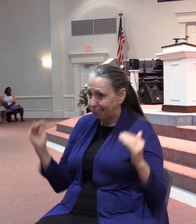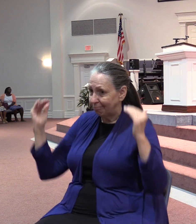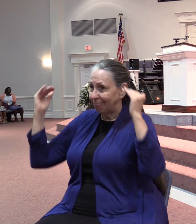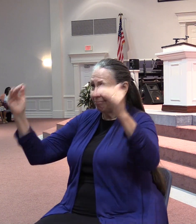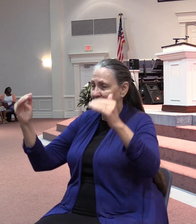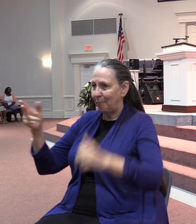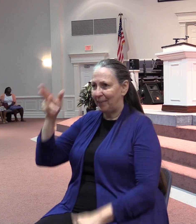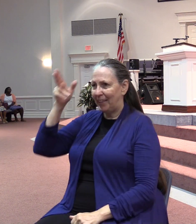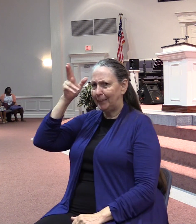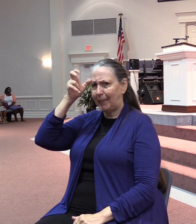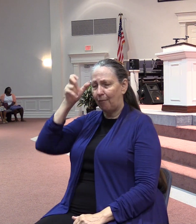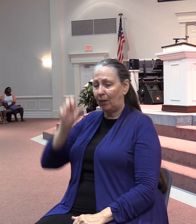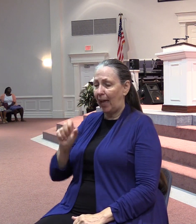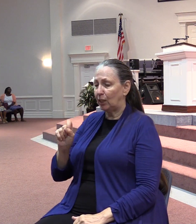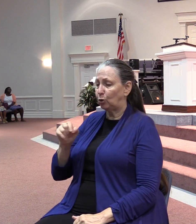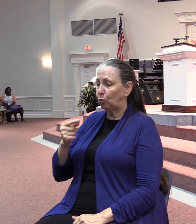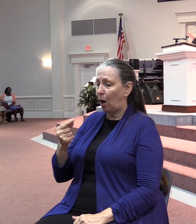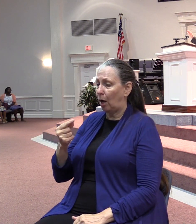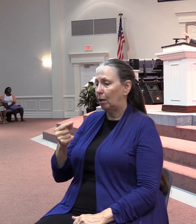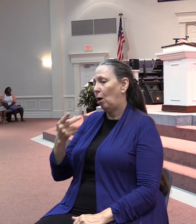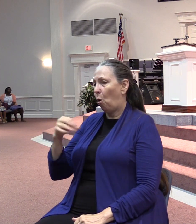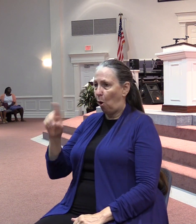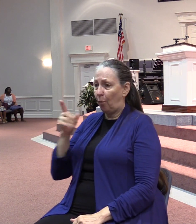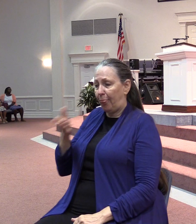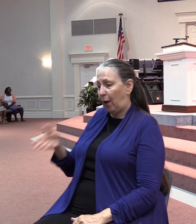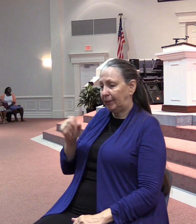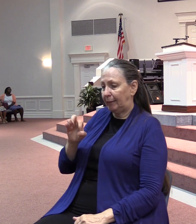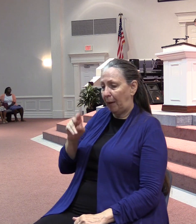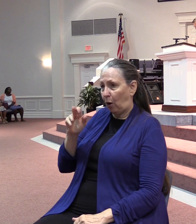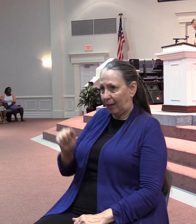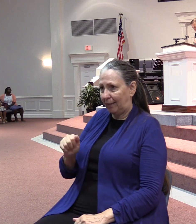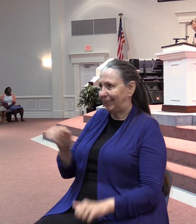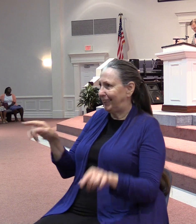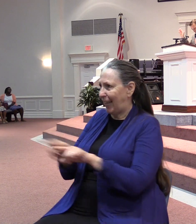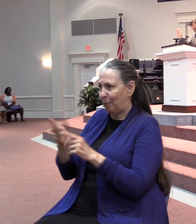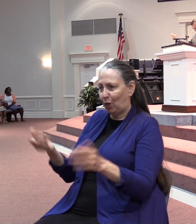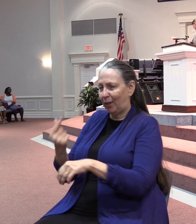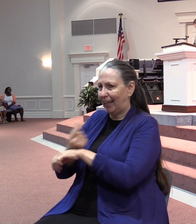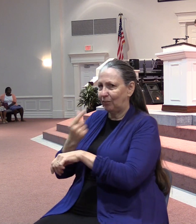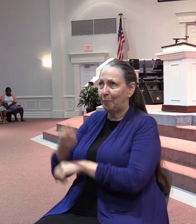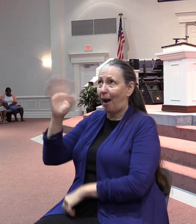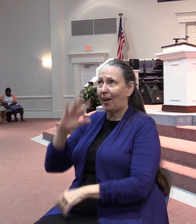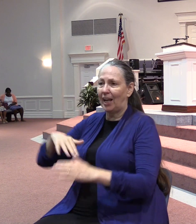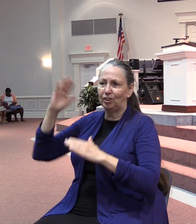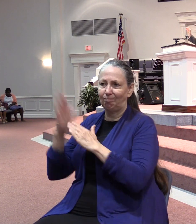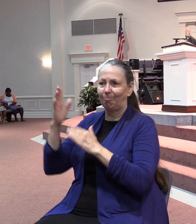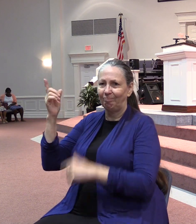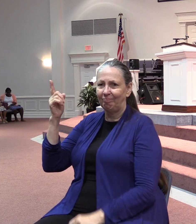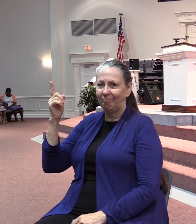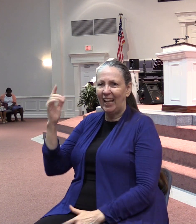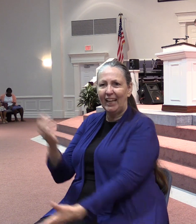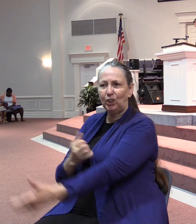And the enemy had a stronghold in Samaria. And the same is true with our city. But our God is greater. Yes, He is. Our God